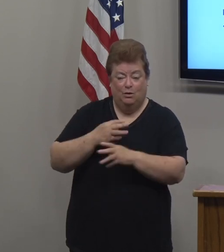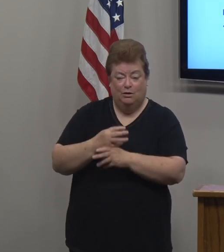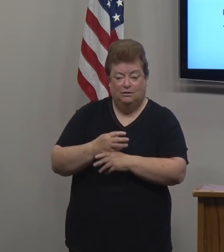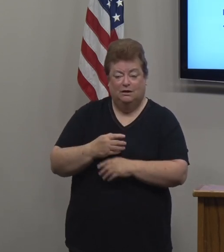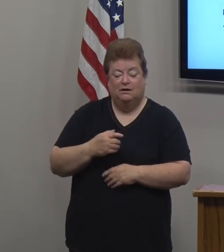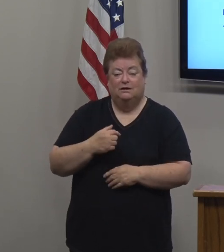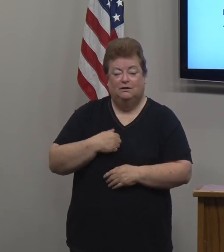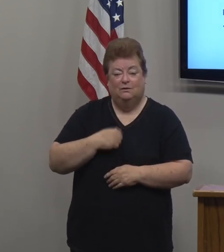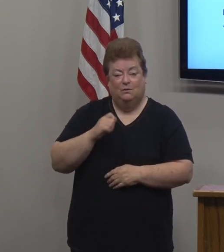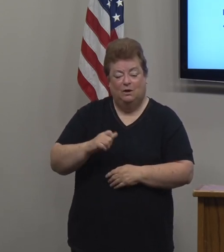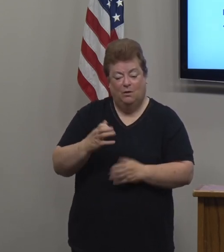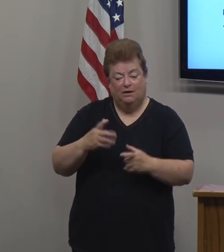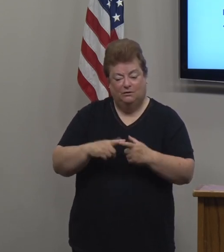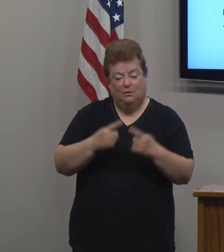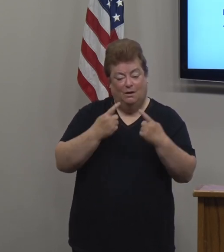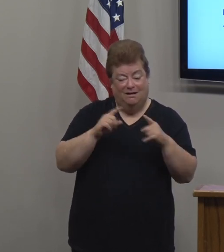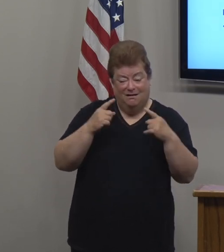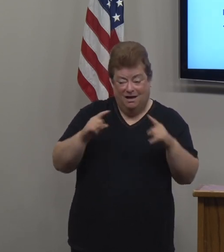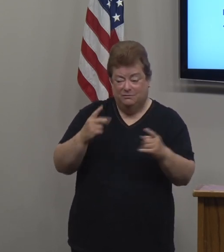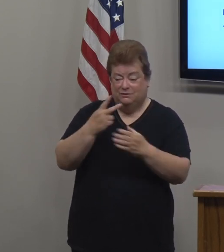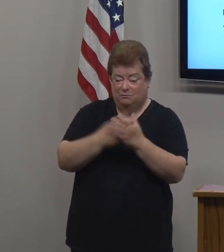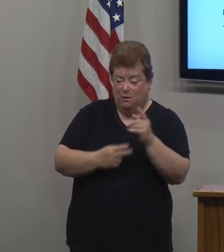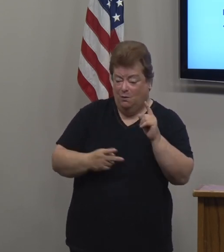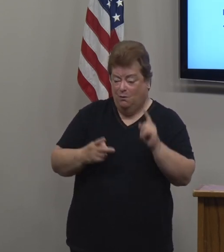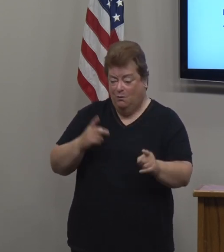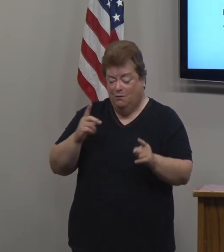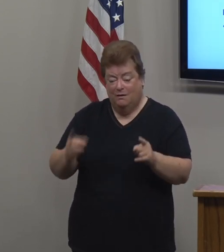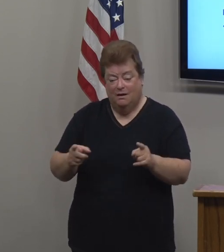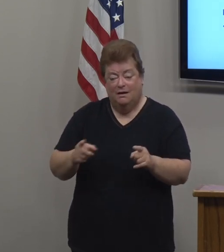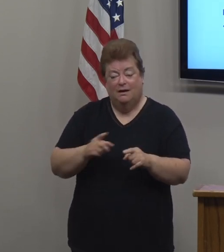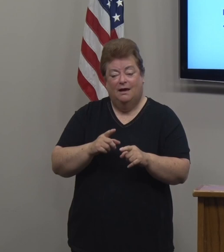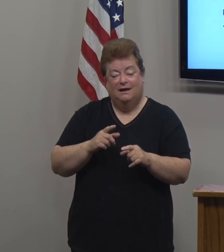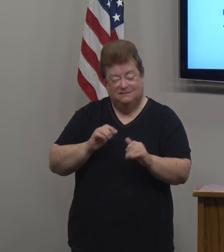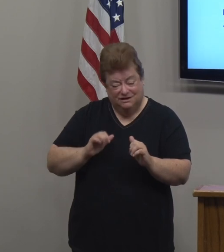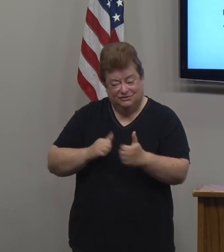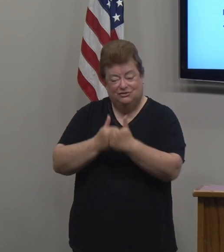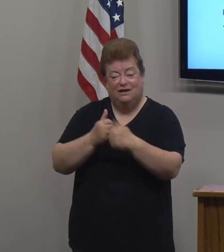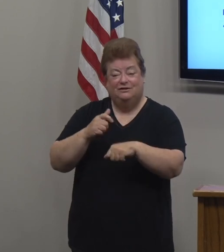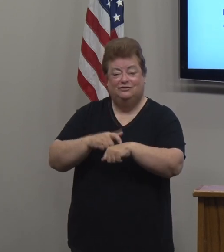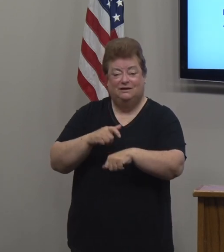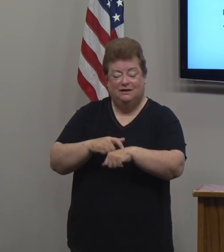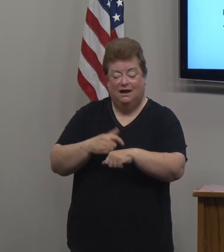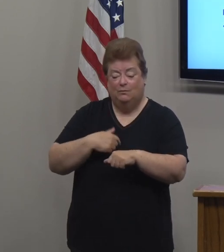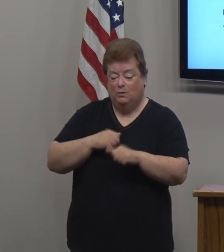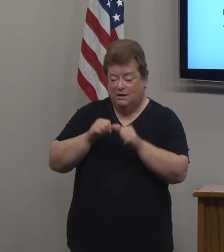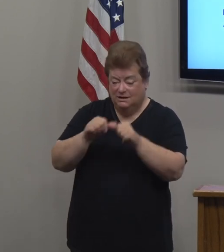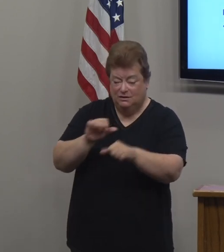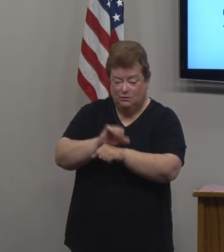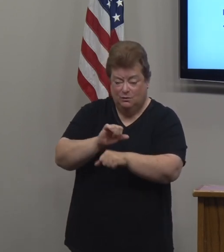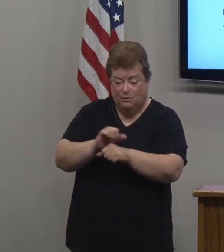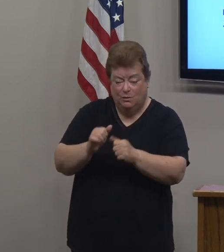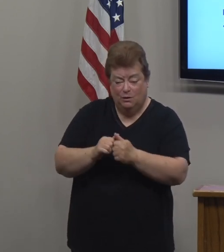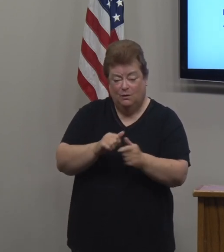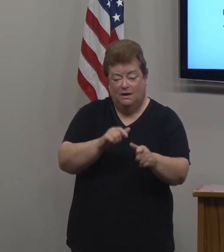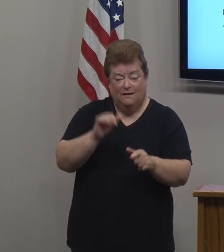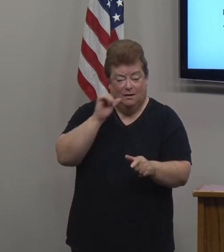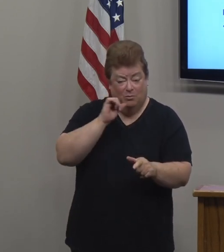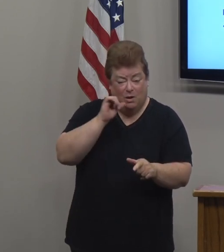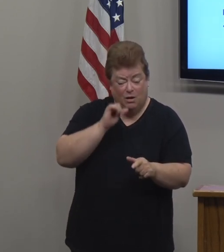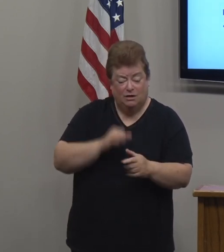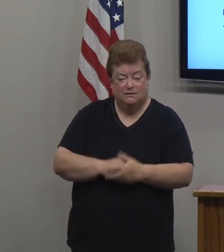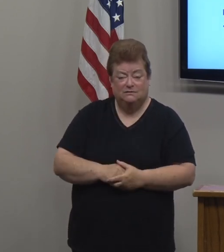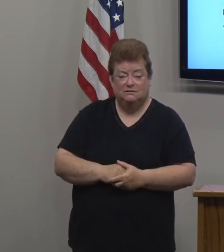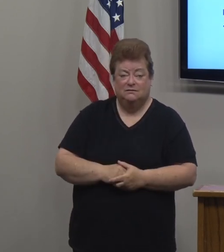both. We know that this is really a challenging time for them, and we'll continue to work with them. If there are